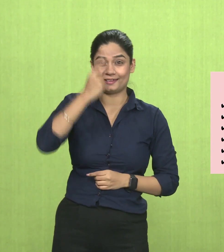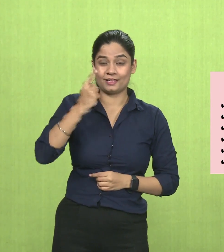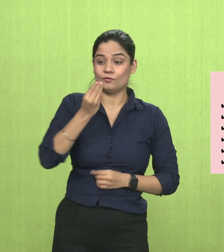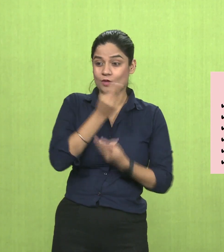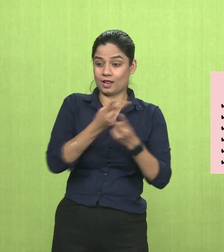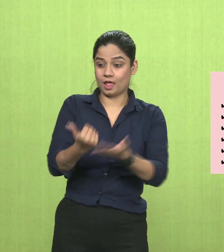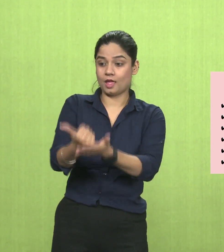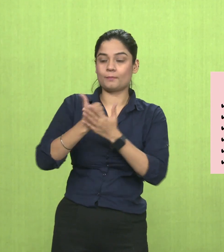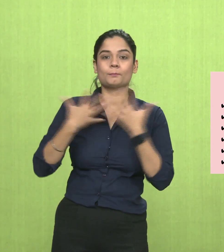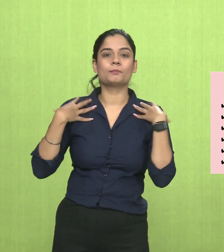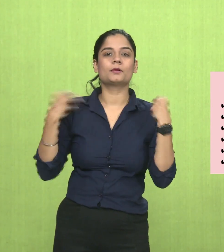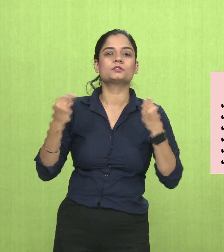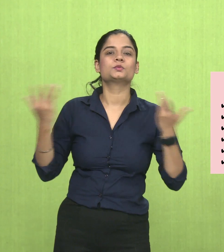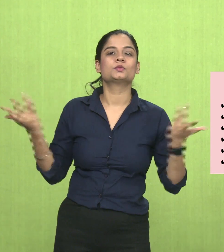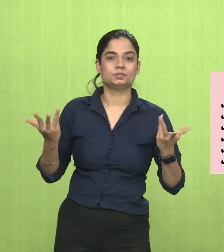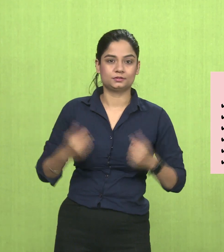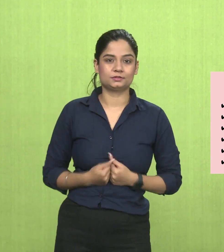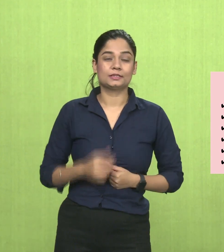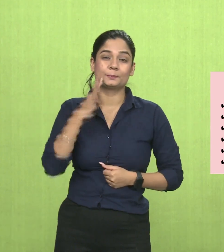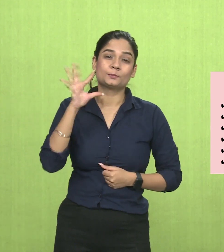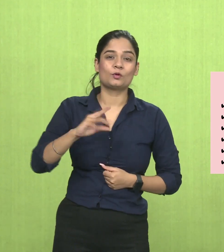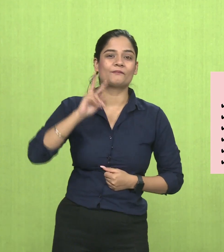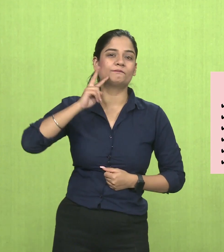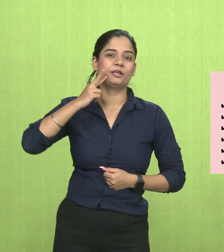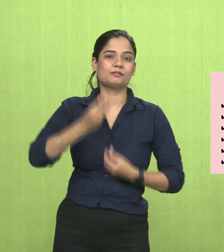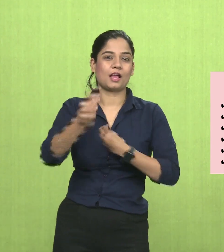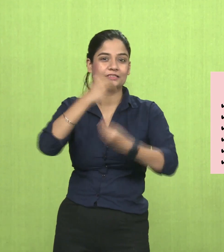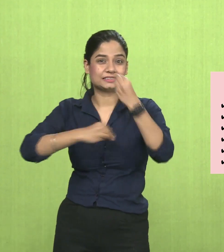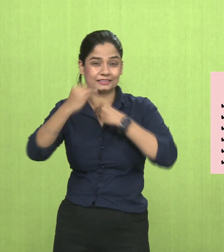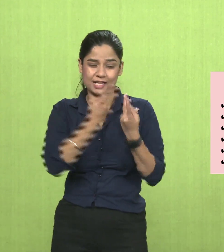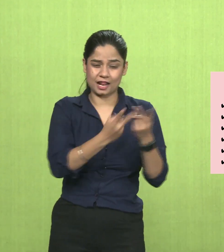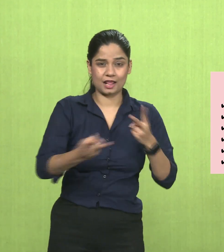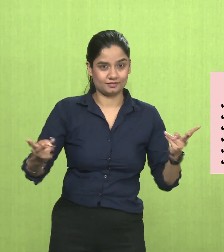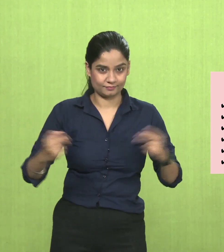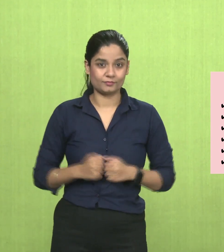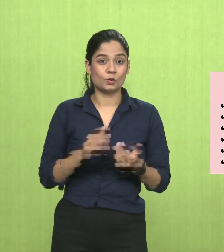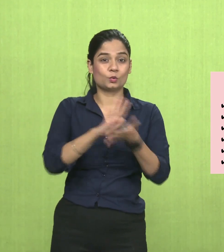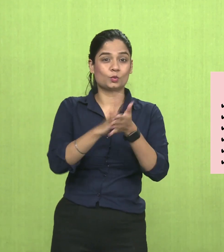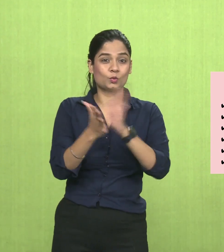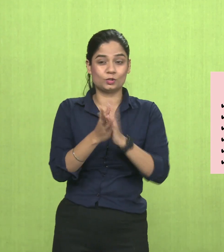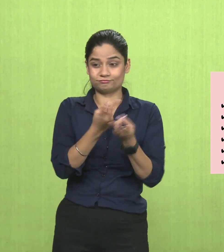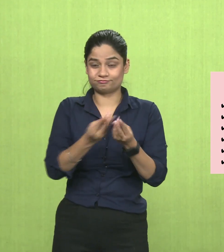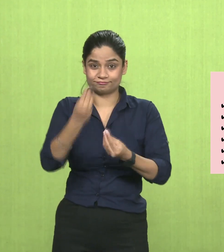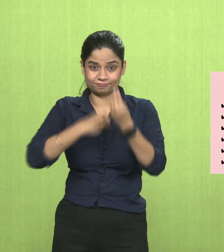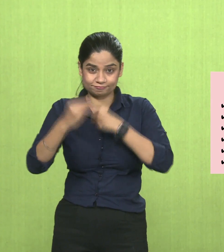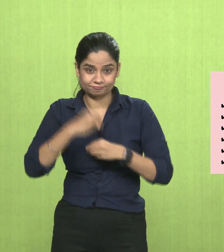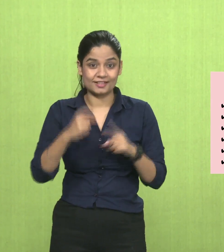Food that can be taken in jaundice: vegetables, roti,